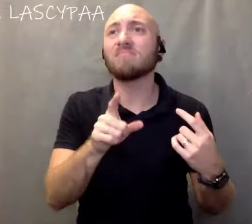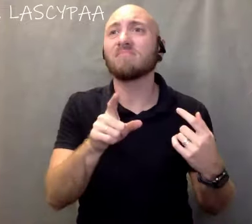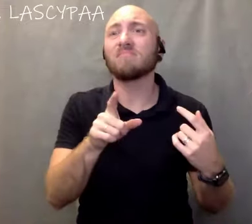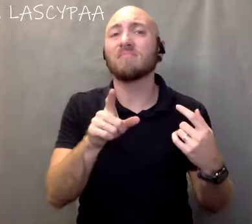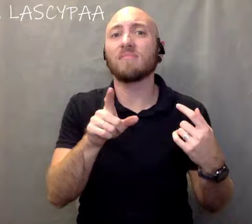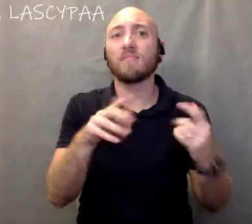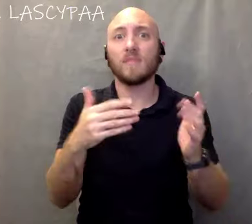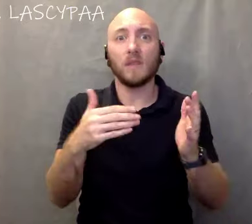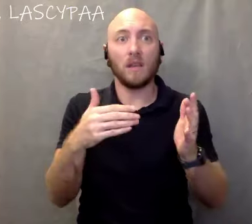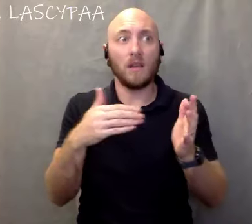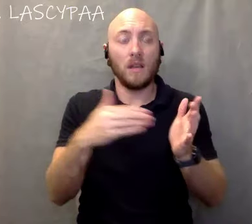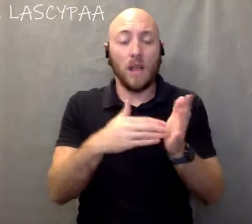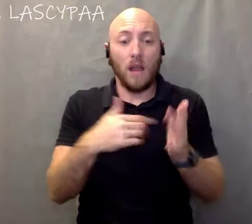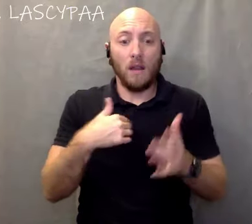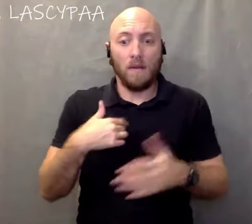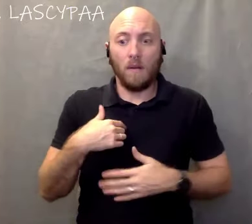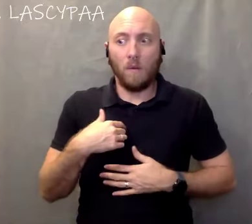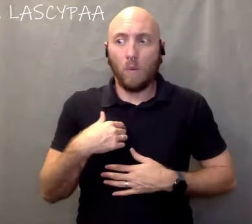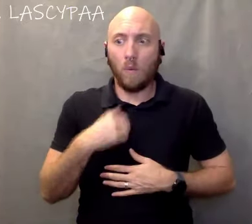again, I wasn't alone anymore.